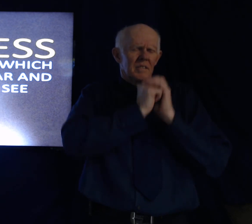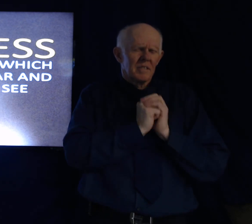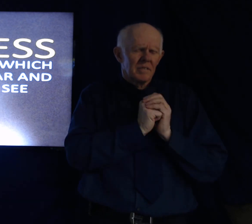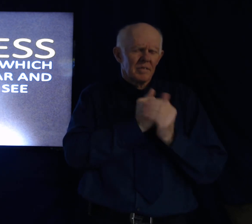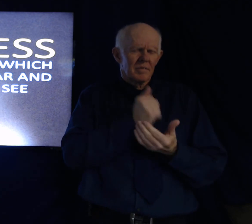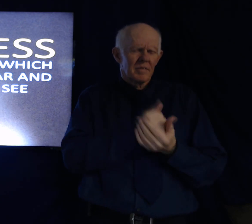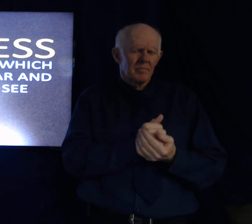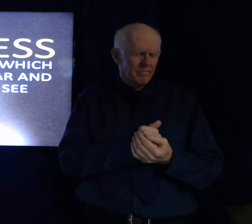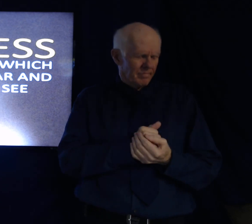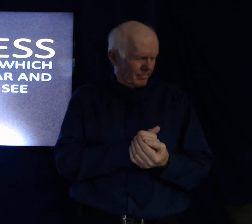name amen